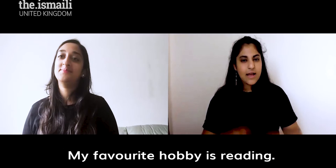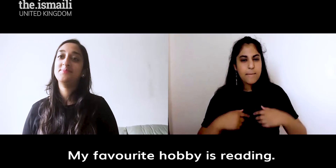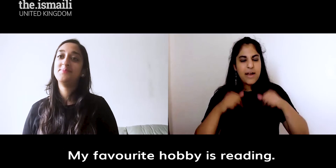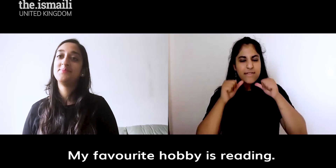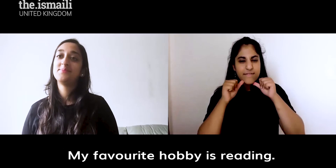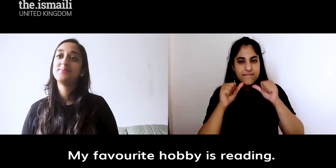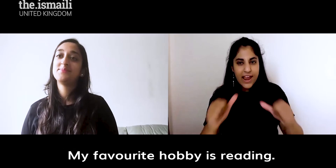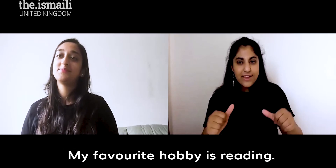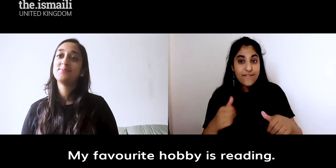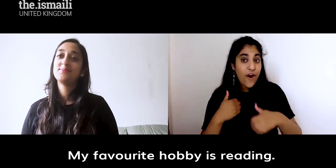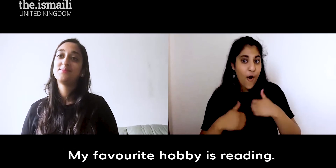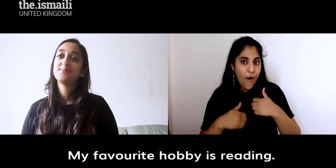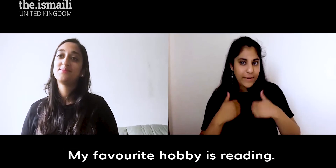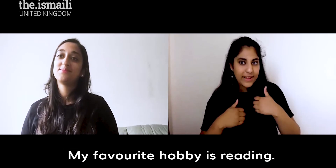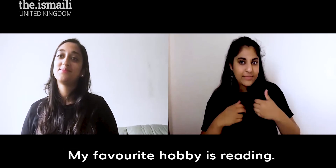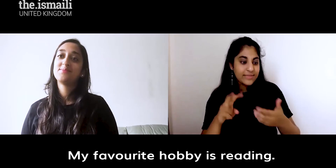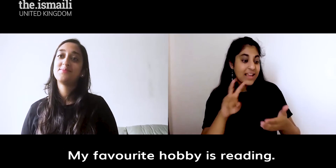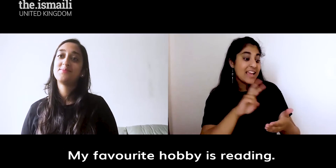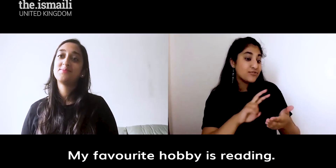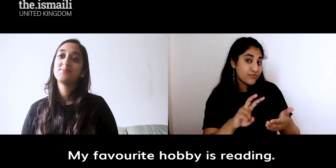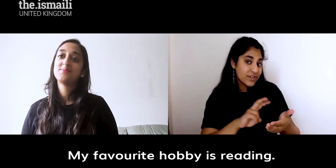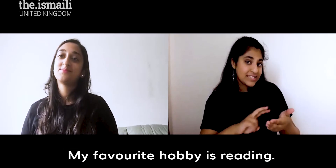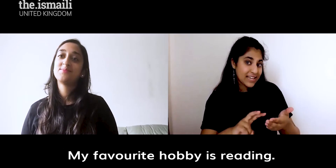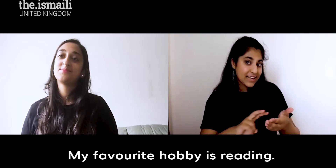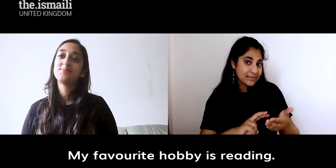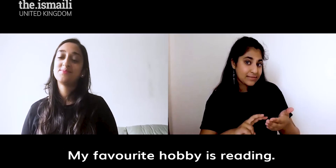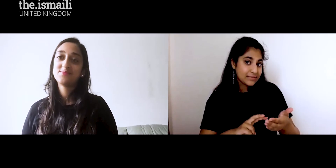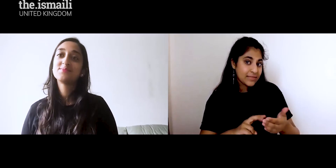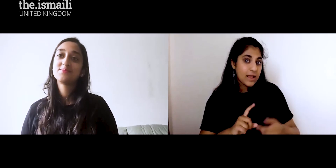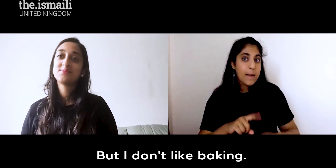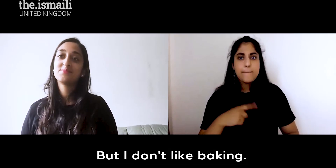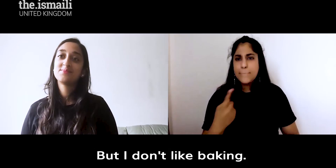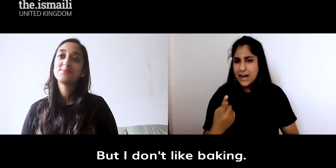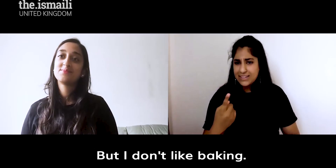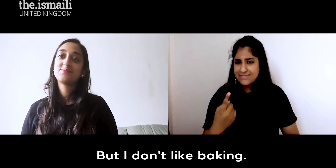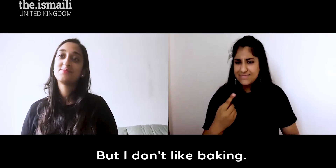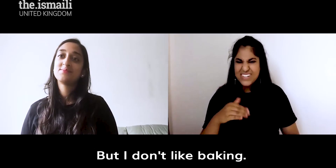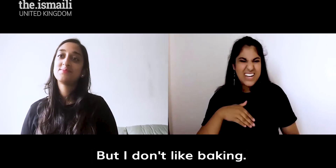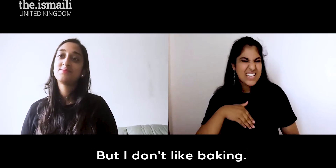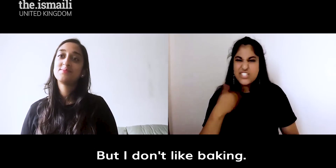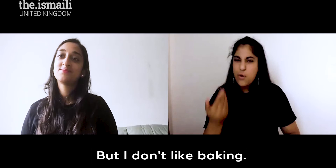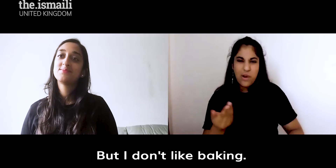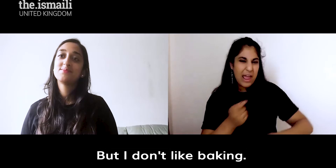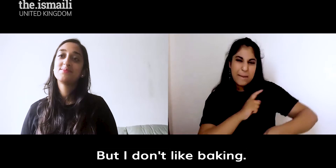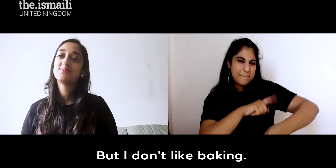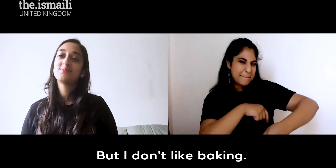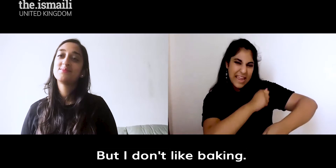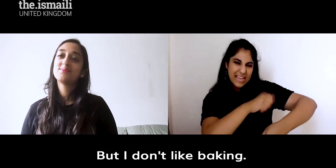My favourite hobby is reading, but I don't like baking.